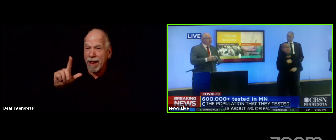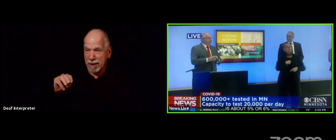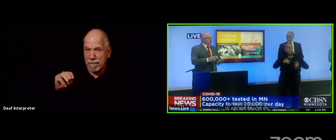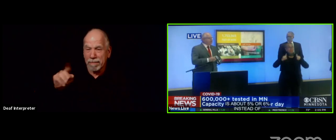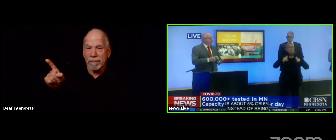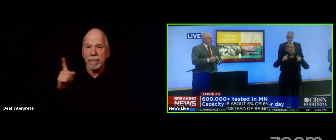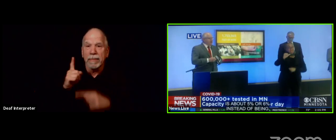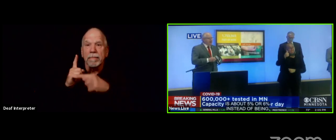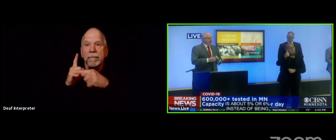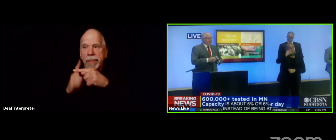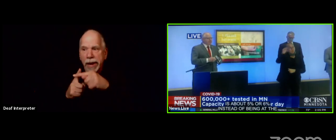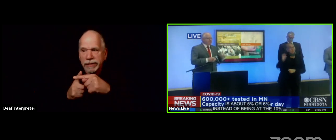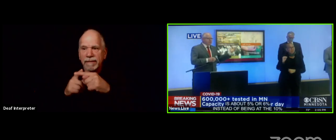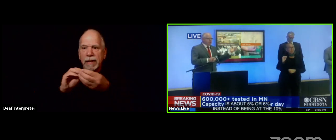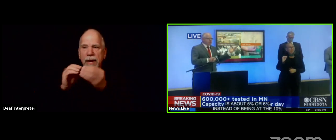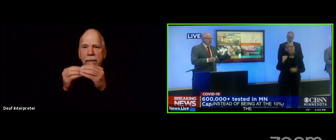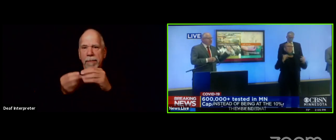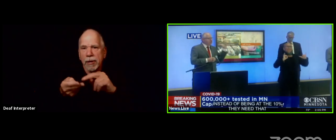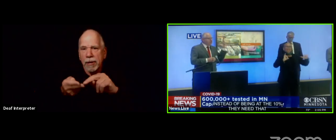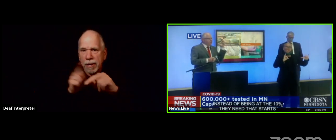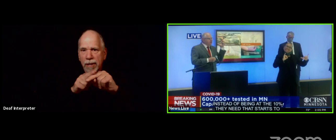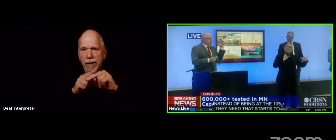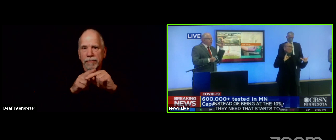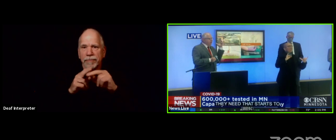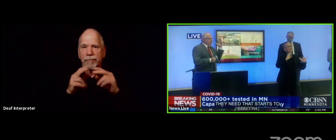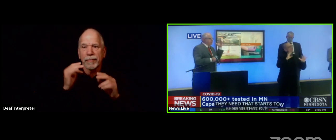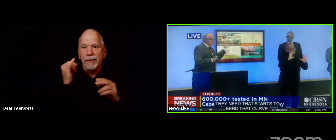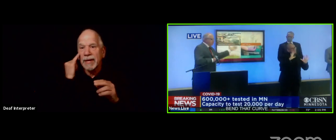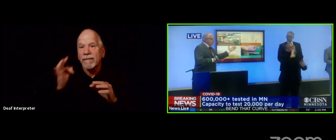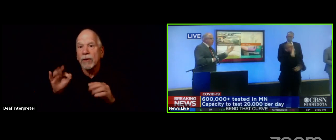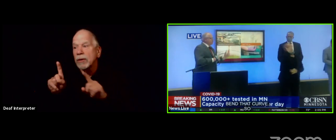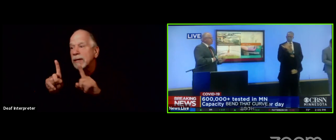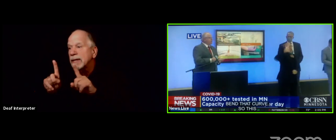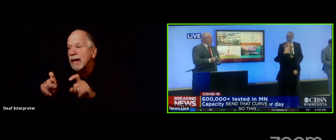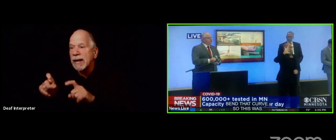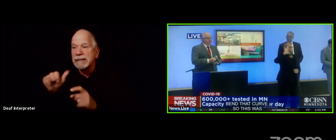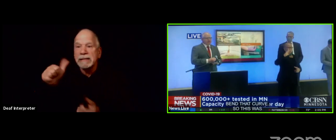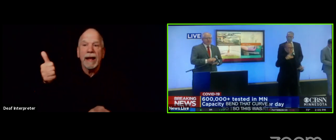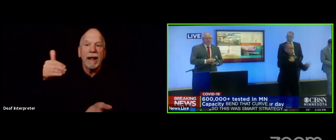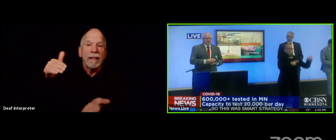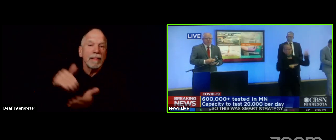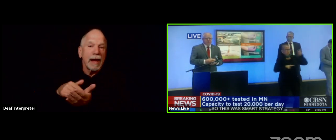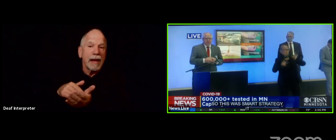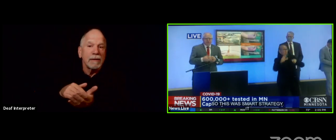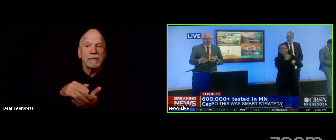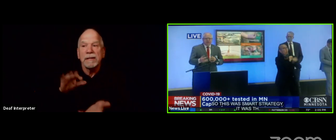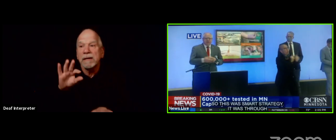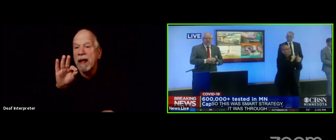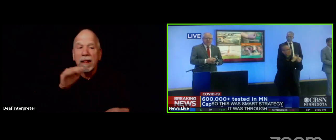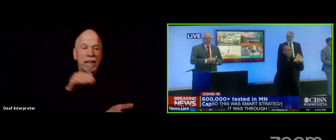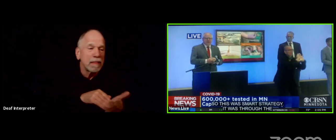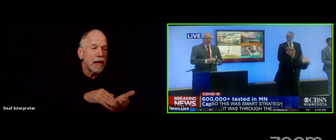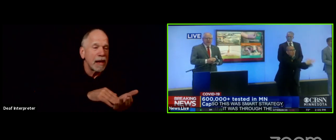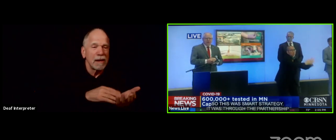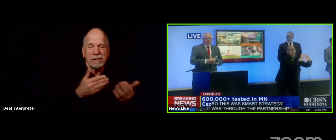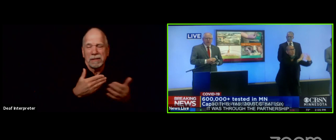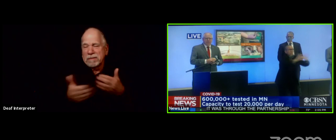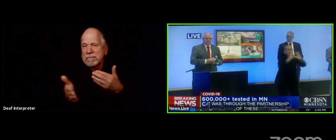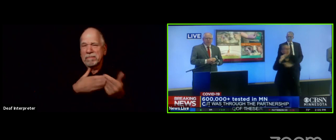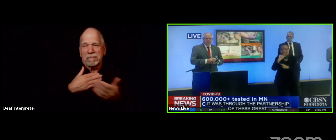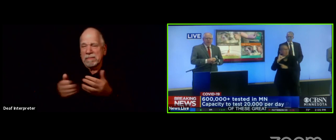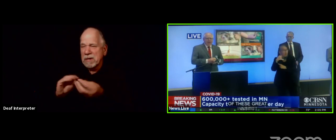that curve. So this was smart strategy. It was through the partnership of these great institutions. It was a commitment by the state and a whole